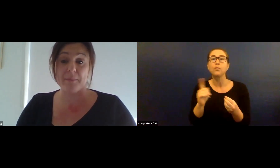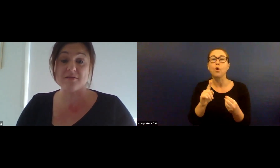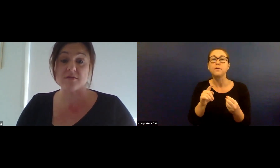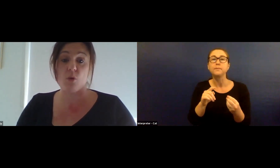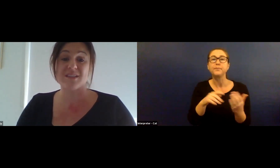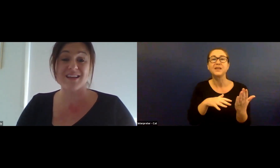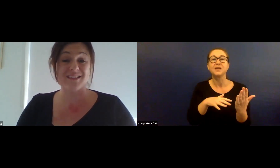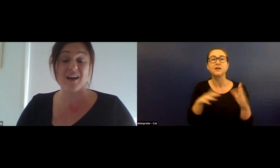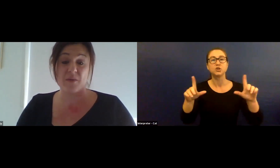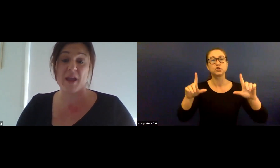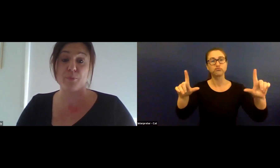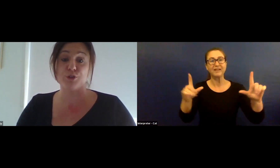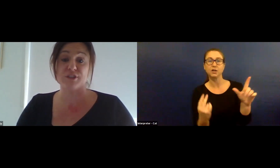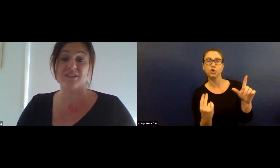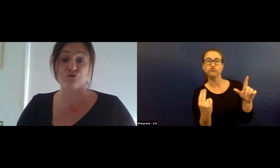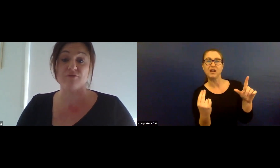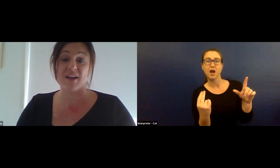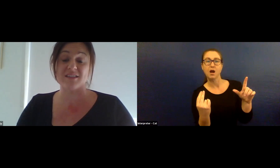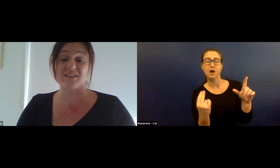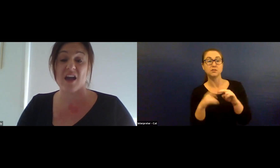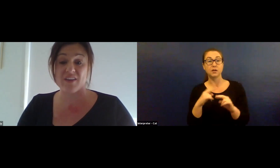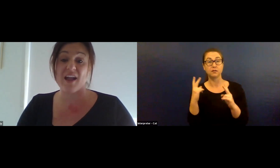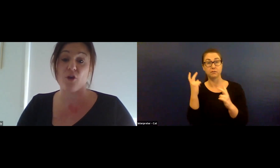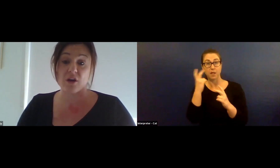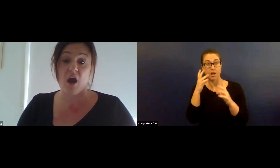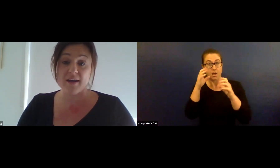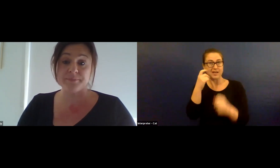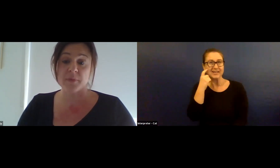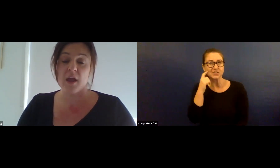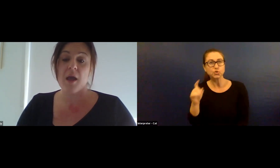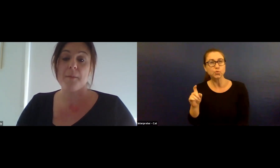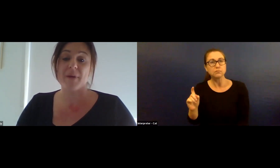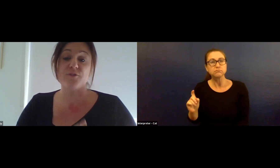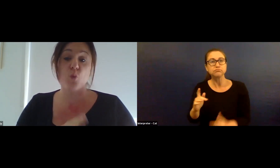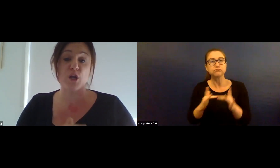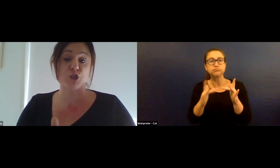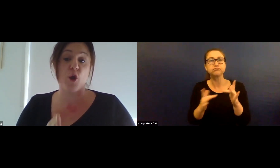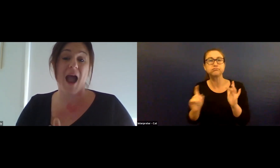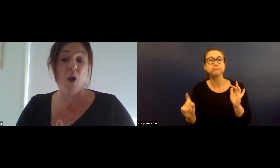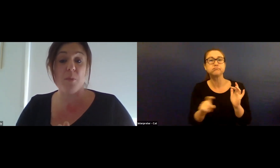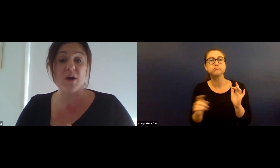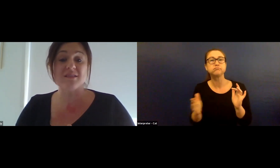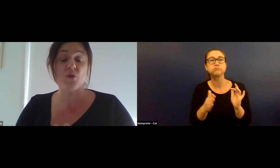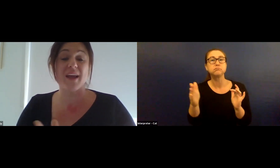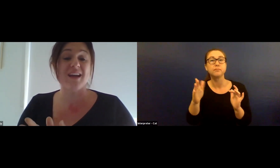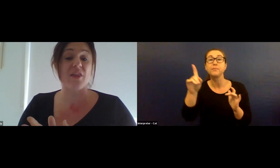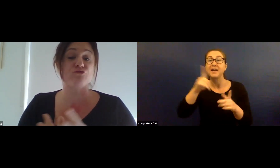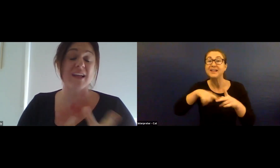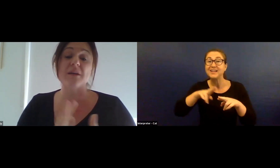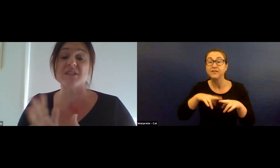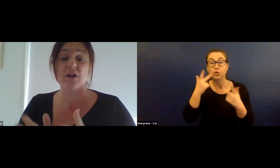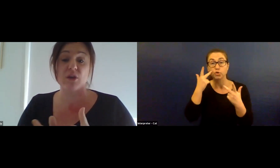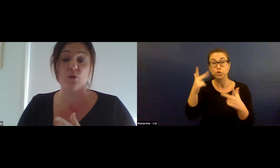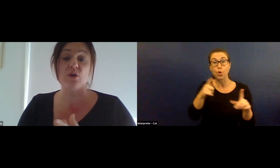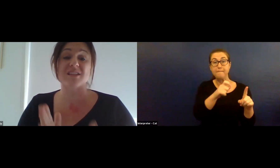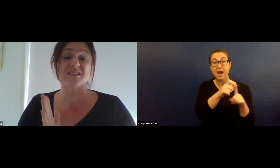vision impairment, so it's easier for people using screen reader to navigate online. But if you want to show PowerPoint or any other